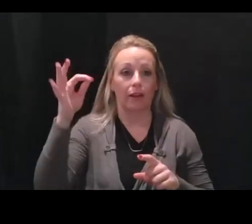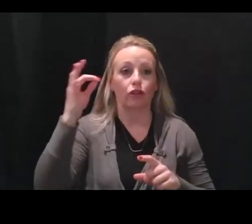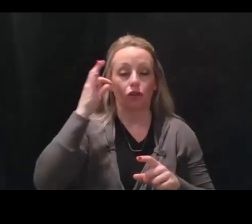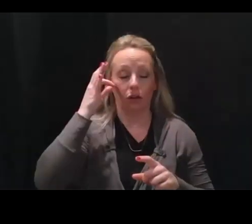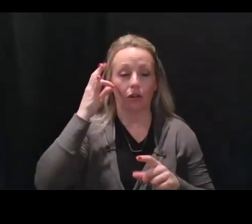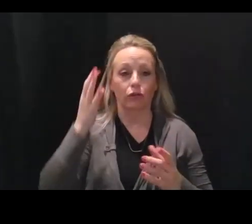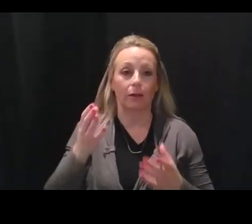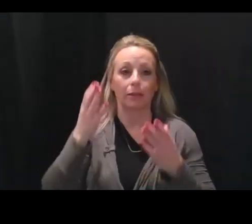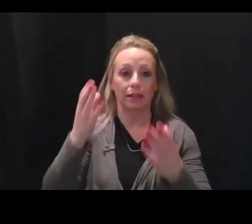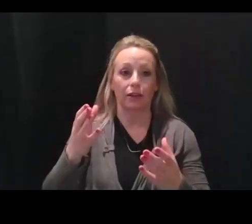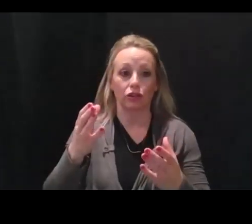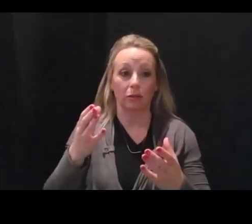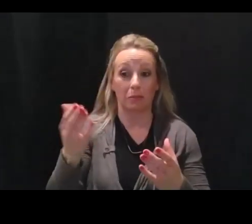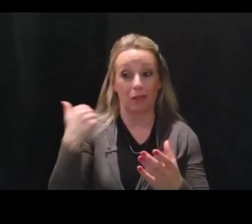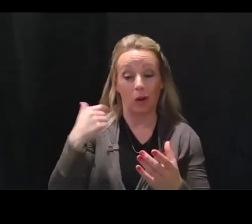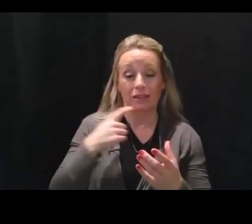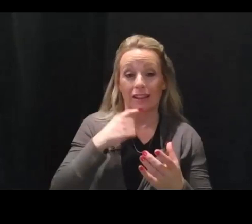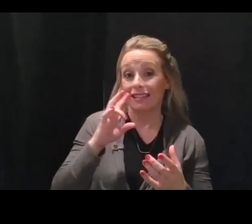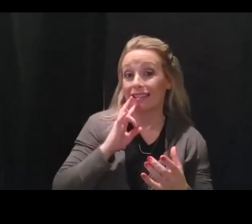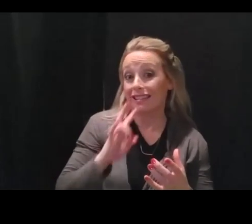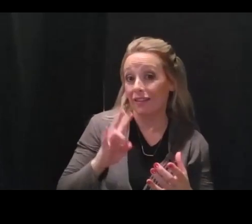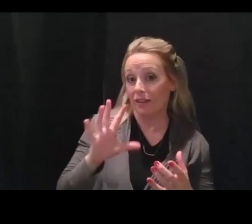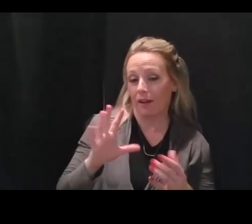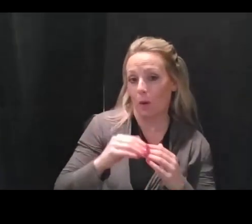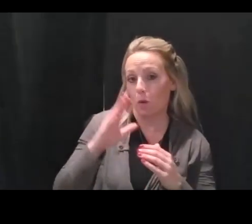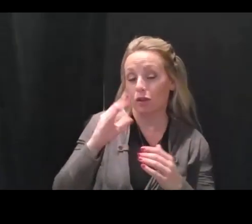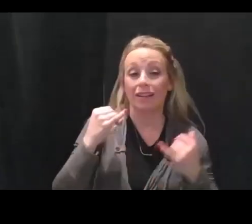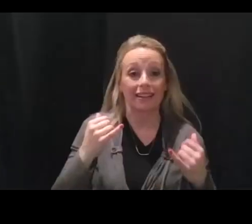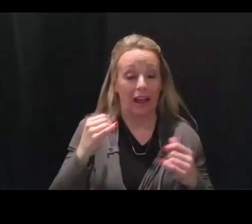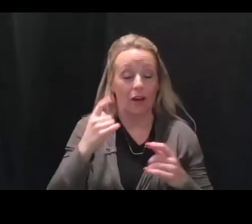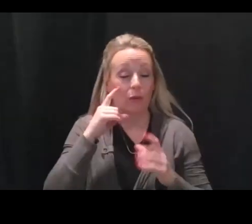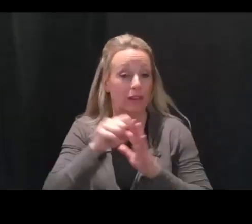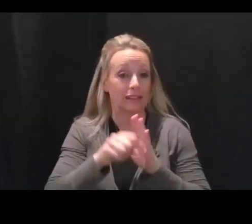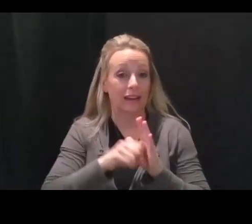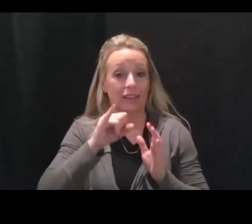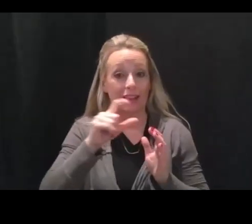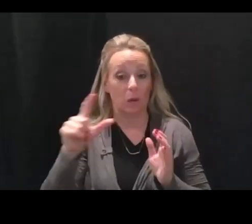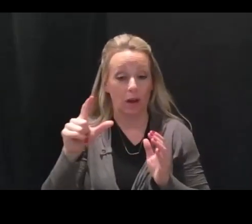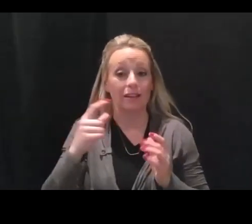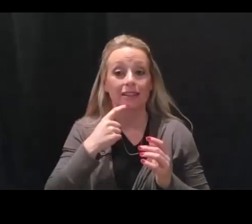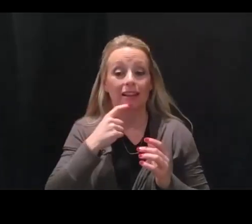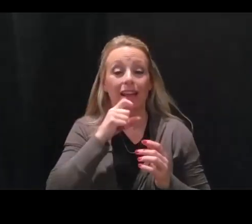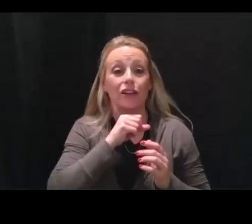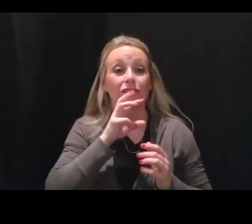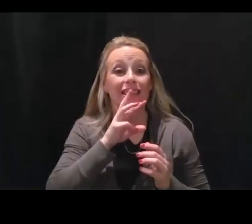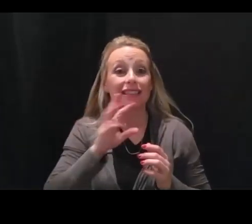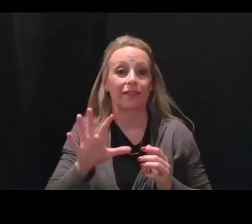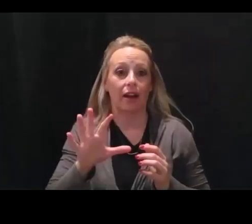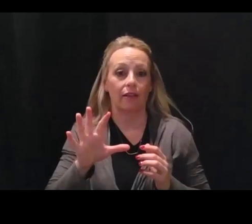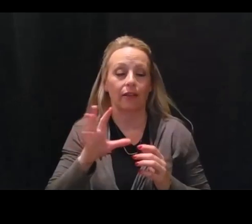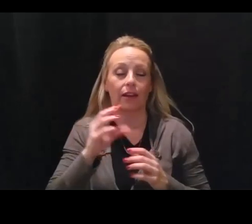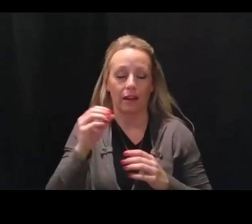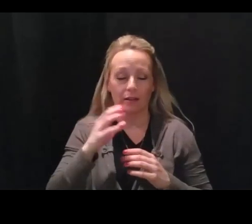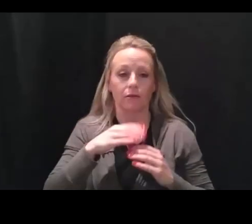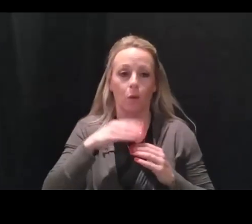So in Illinois, it will be residents 65 and older. Frontline essential workers, defined as those